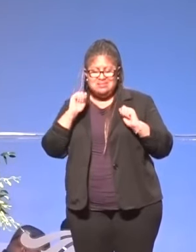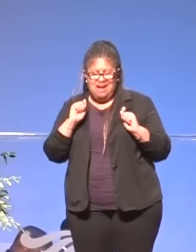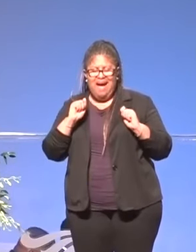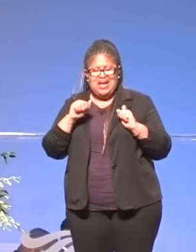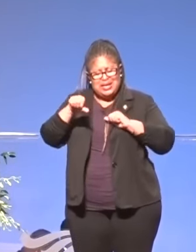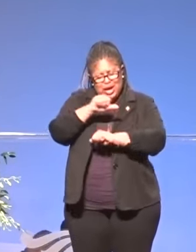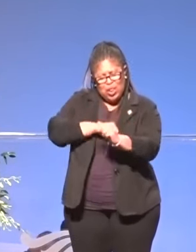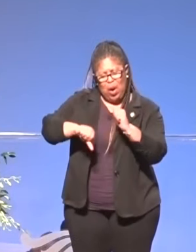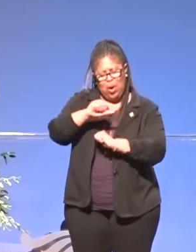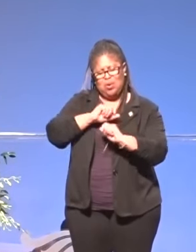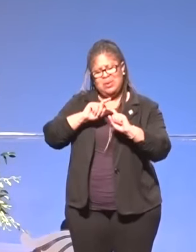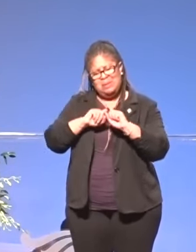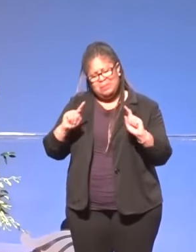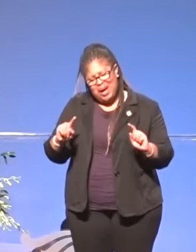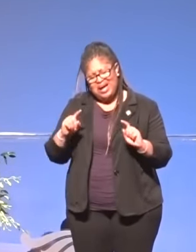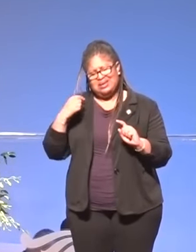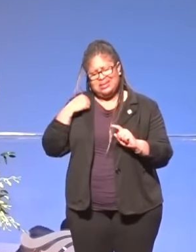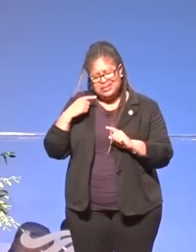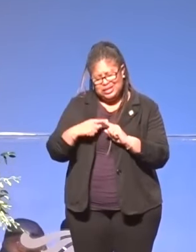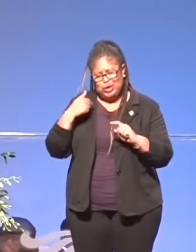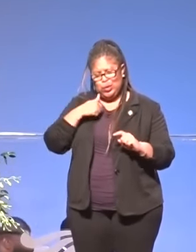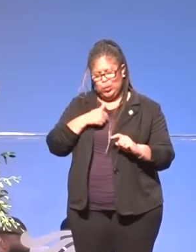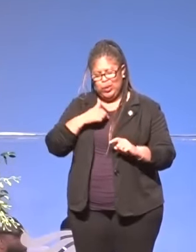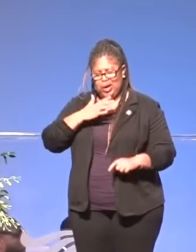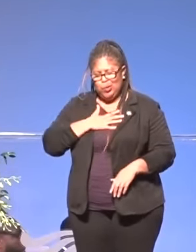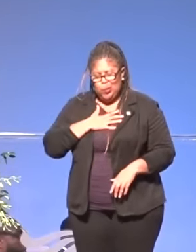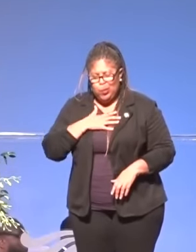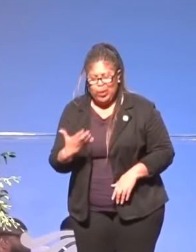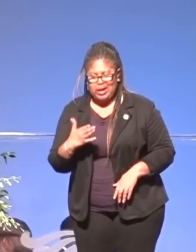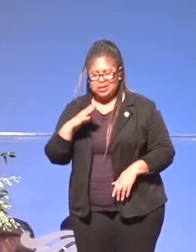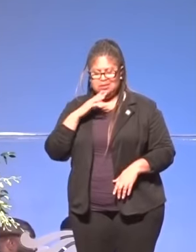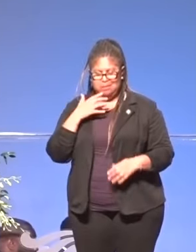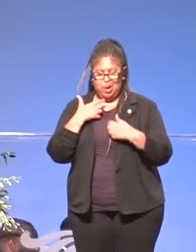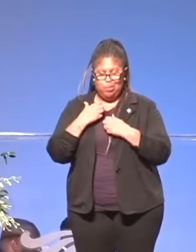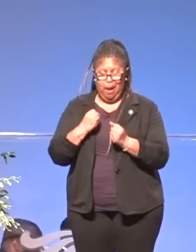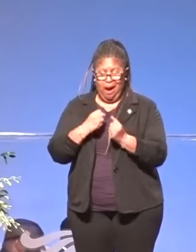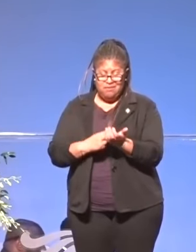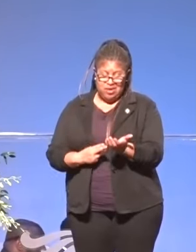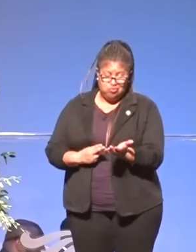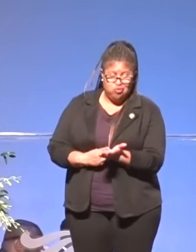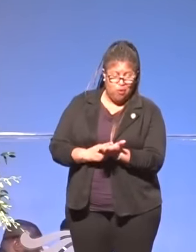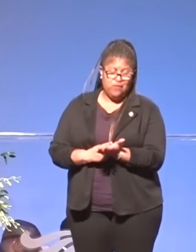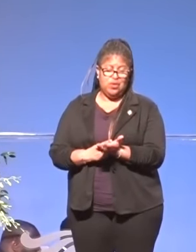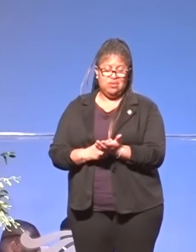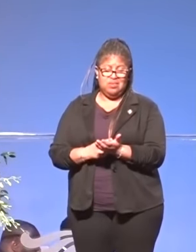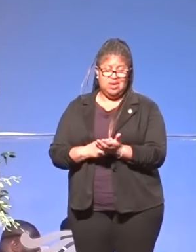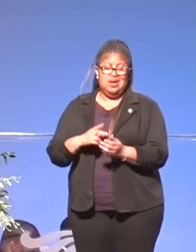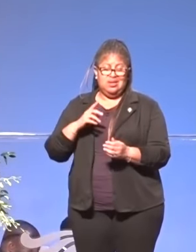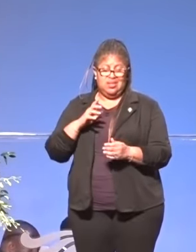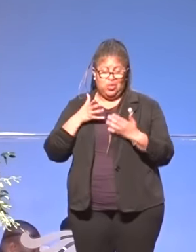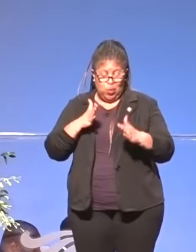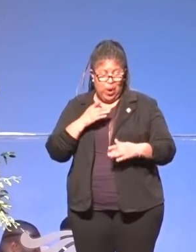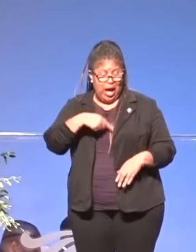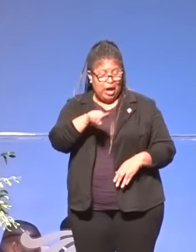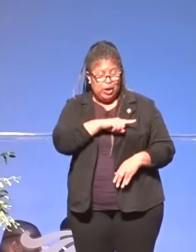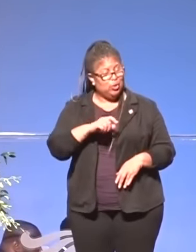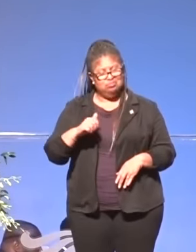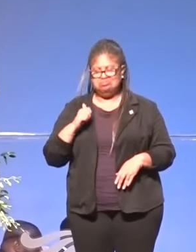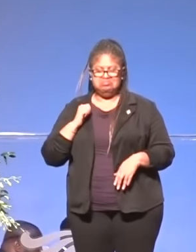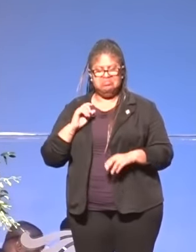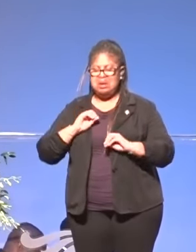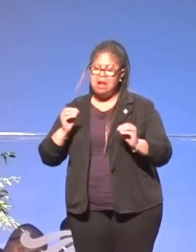unless and until we are willing to be as brave and as truthful as you have been, nothing will